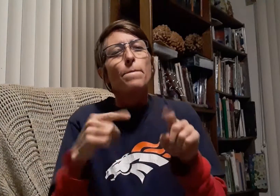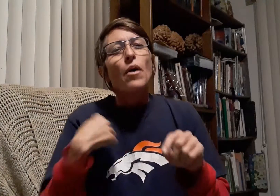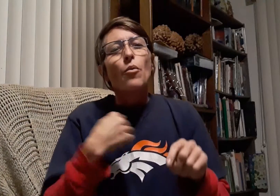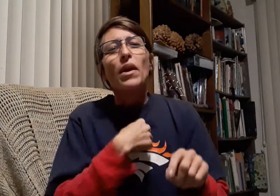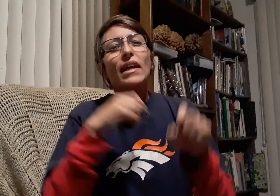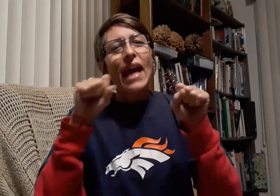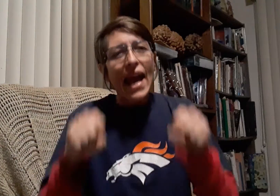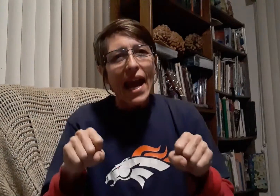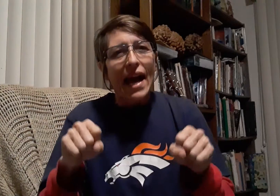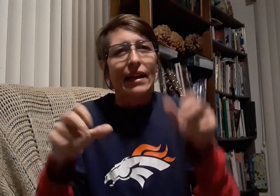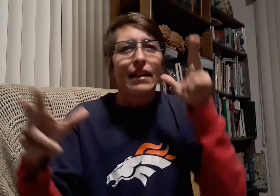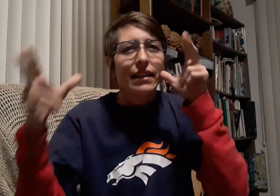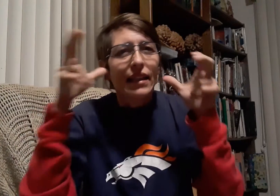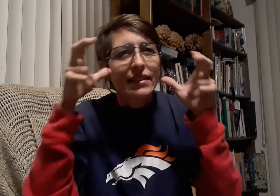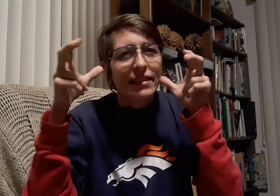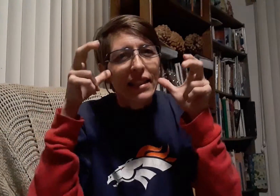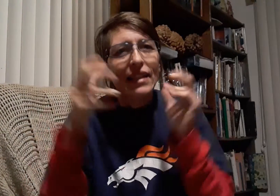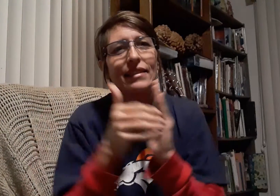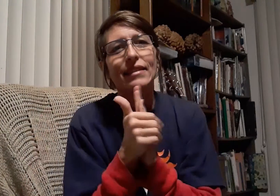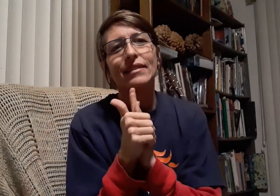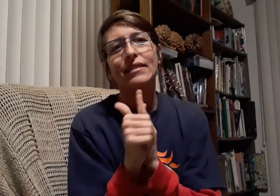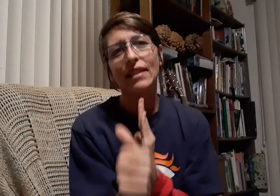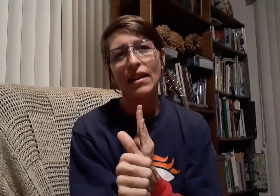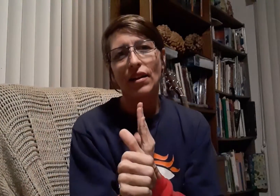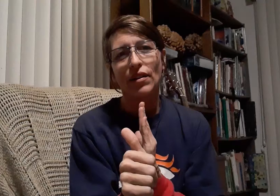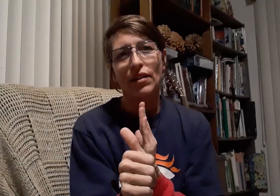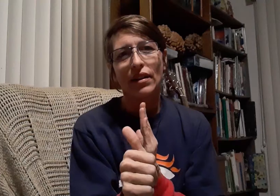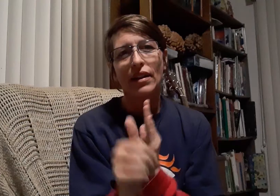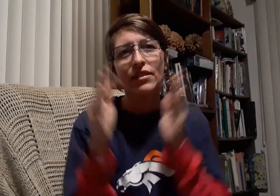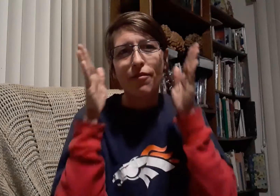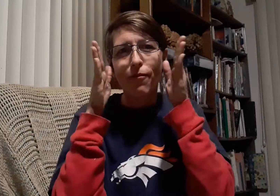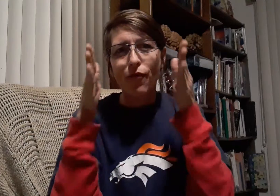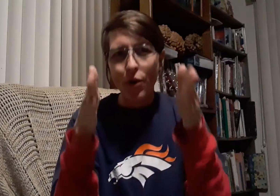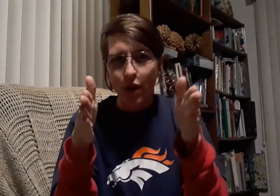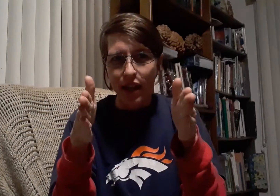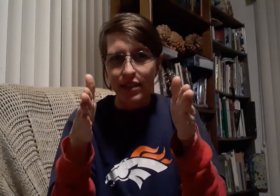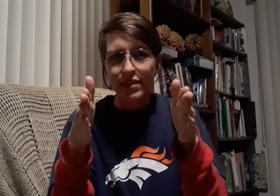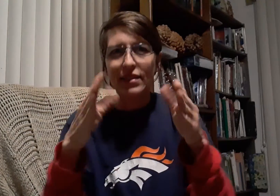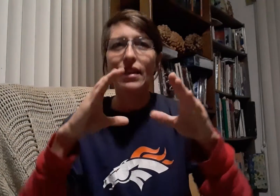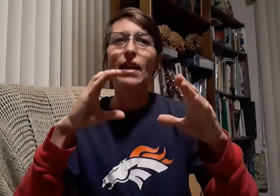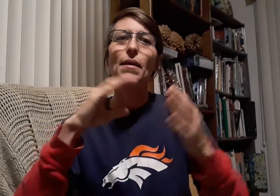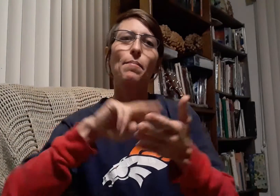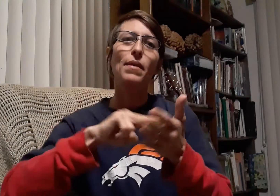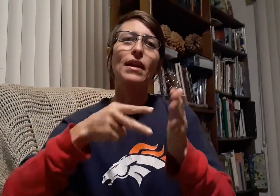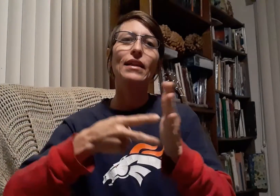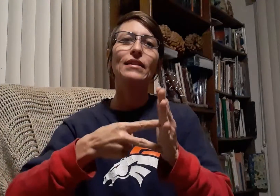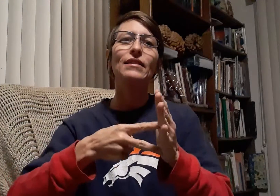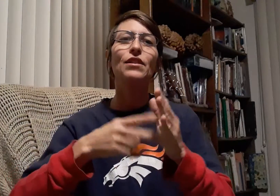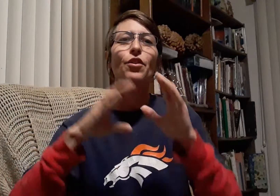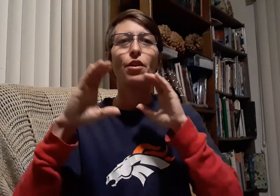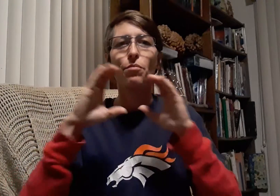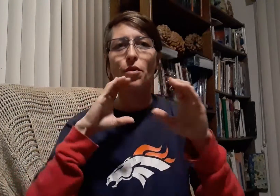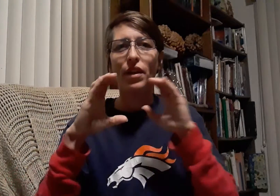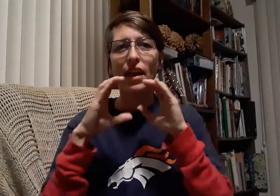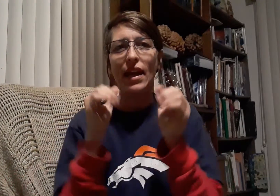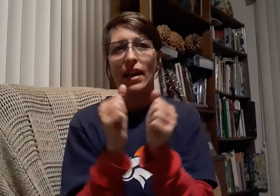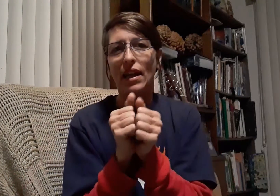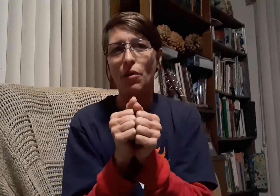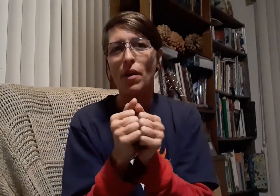But we can. Listening is a skill. It's a focus. It means you're communicating